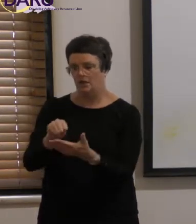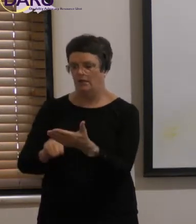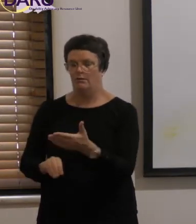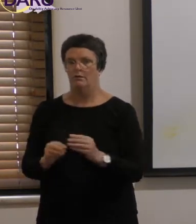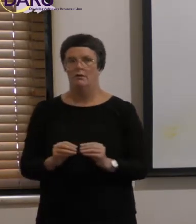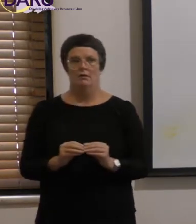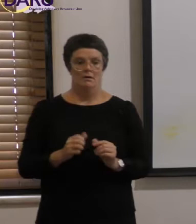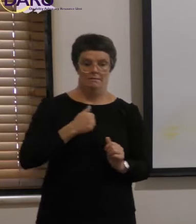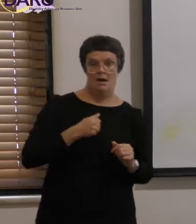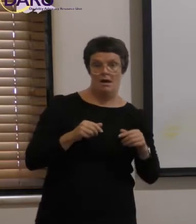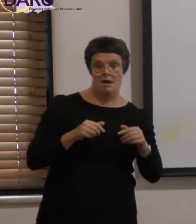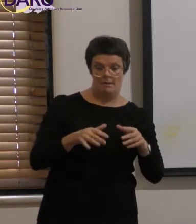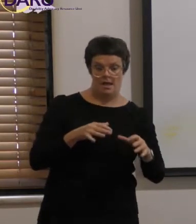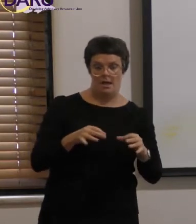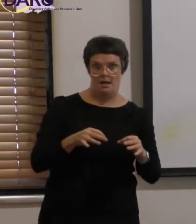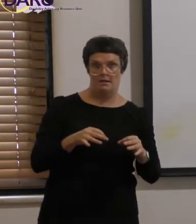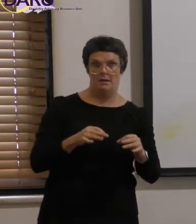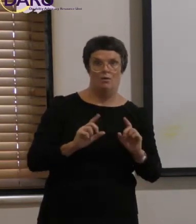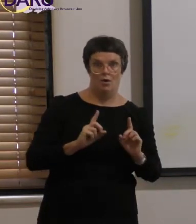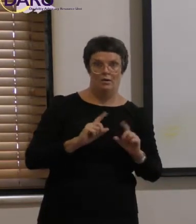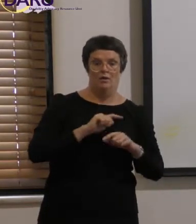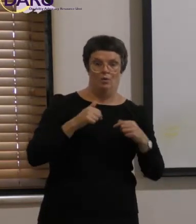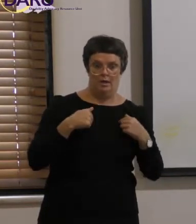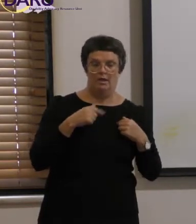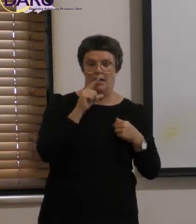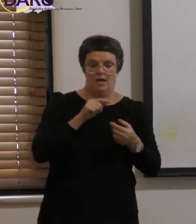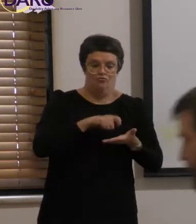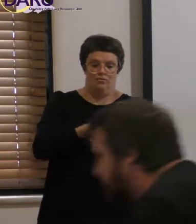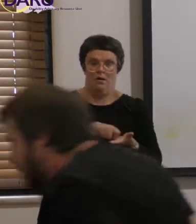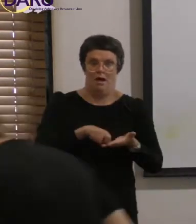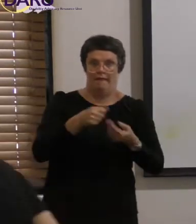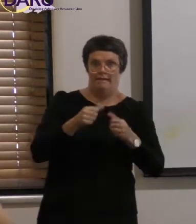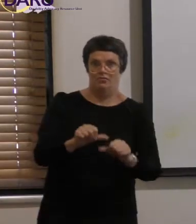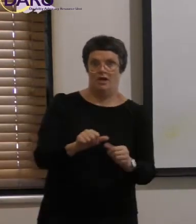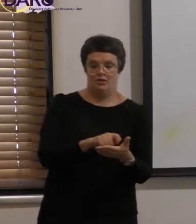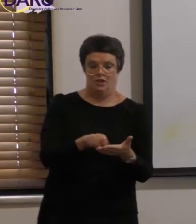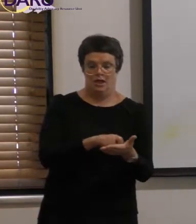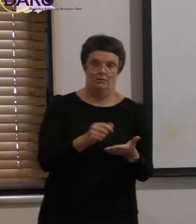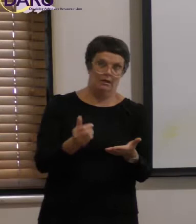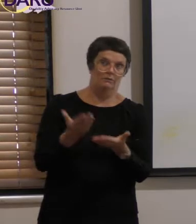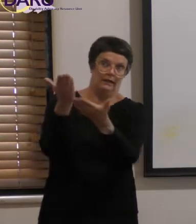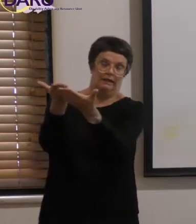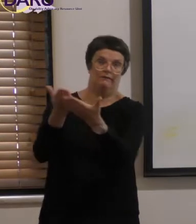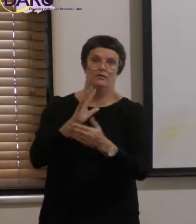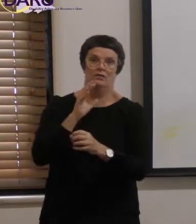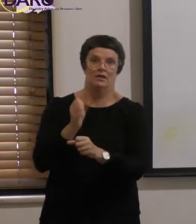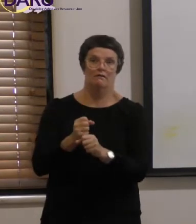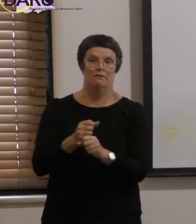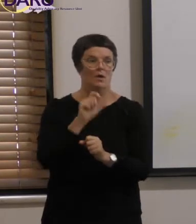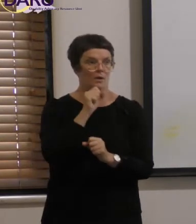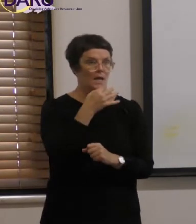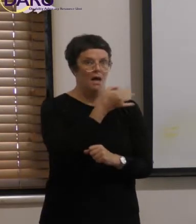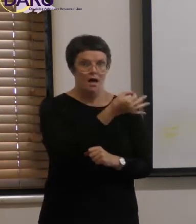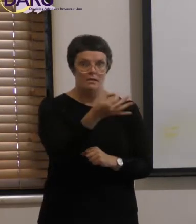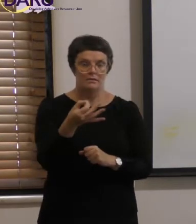organisation, is to actually write the strategy for the government. We're going to be reaching out really clearly to a range of stakeholders and